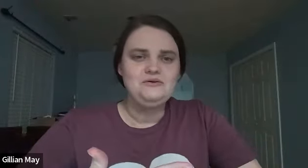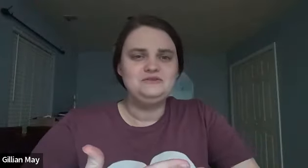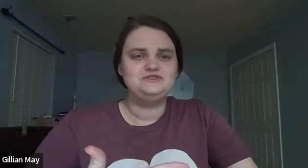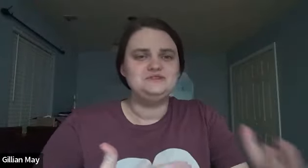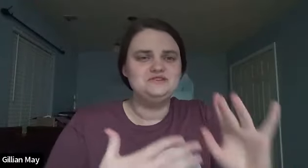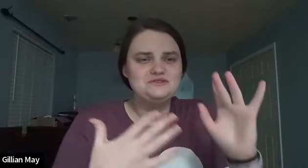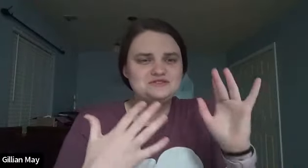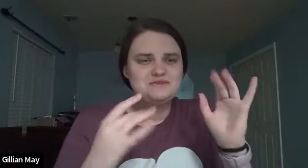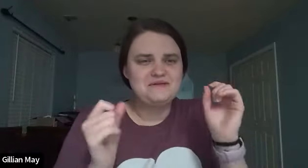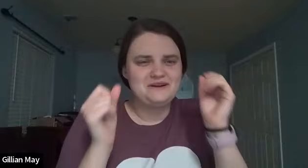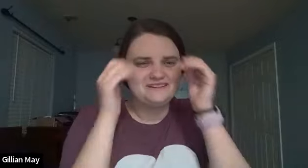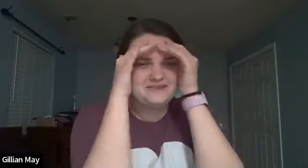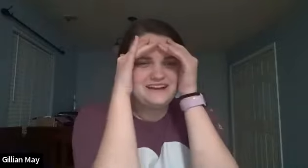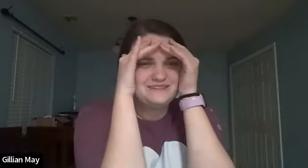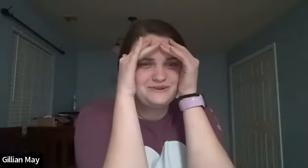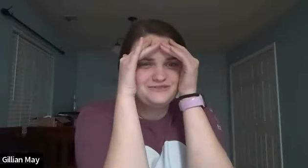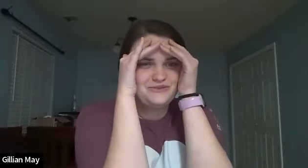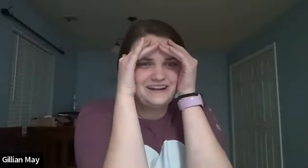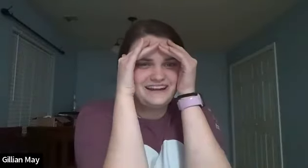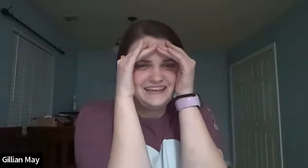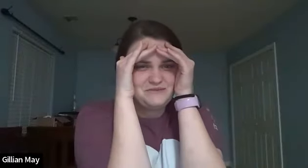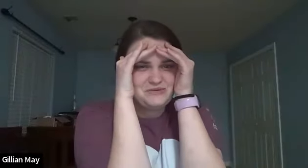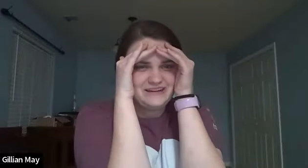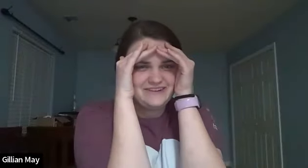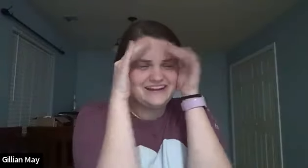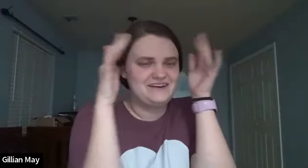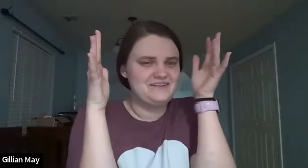oh, Julie, you used the right word, the greatest word for it, and I can't remember it right now.